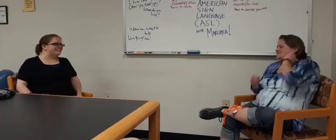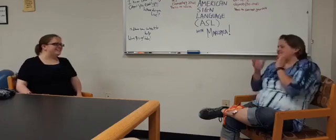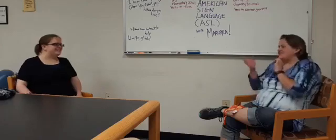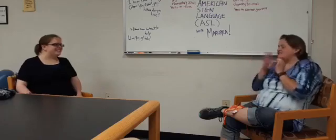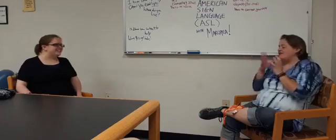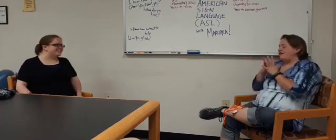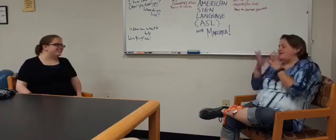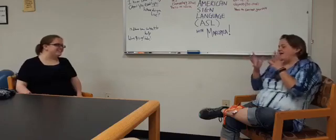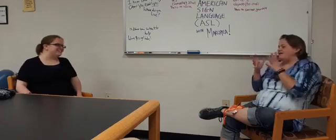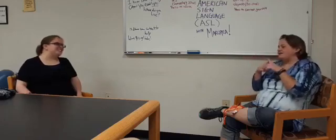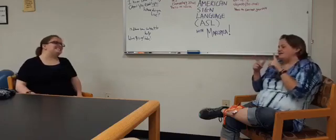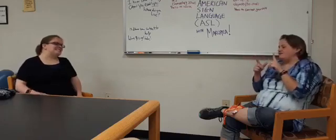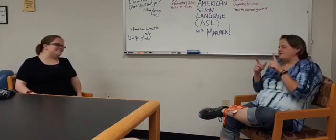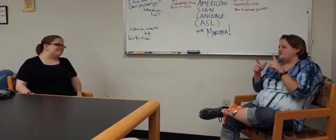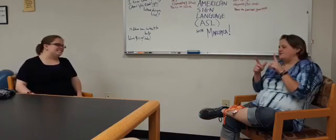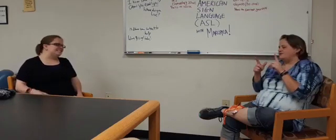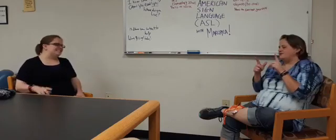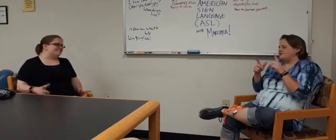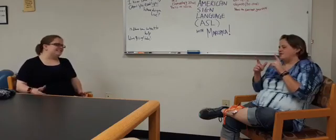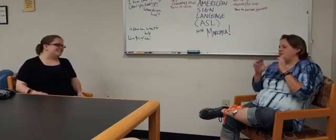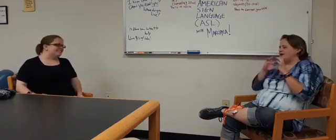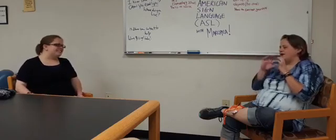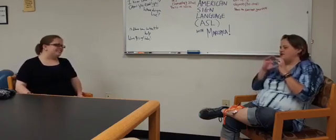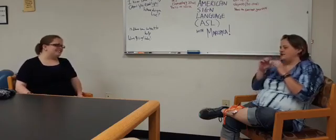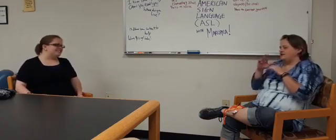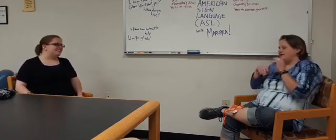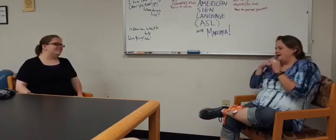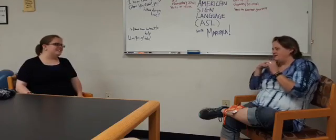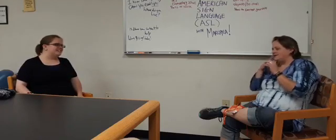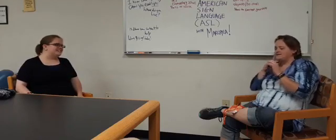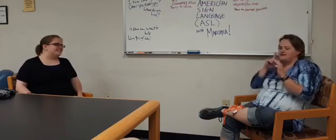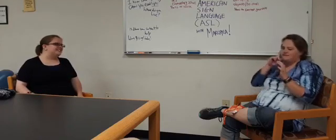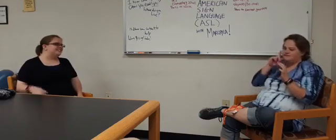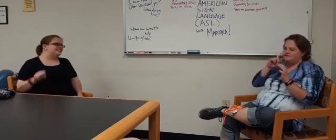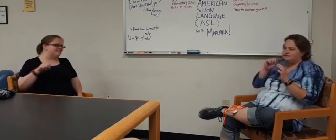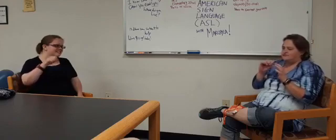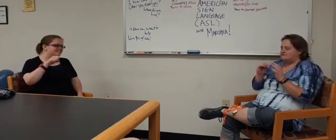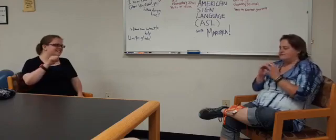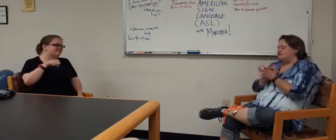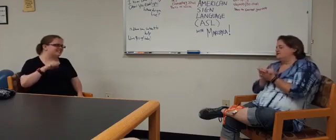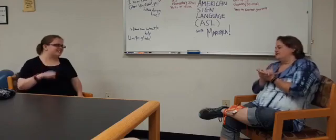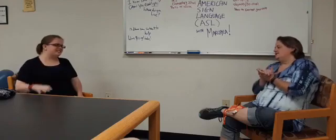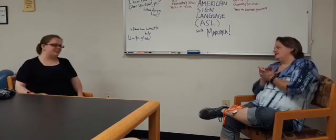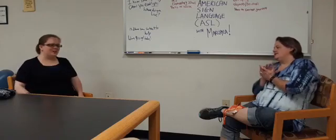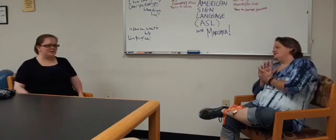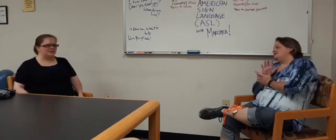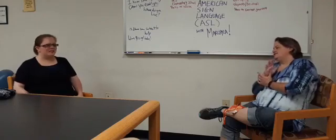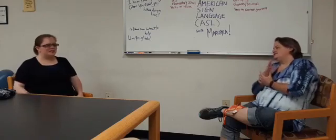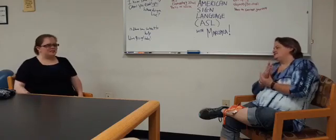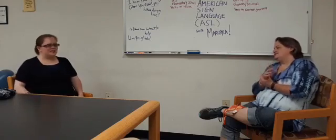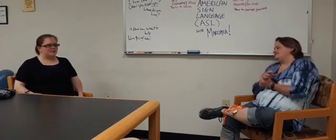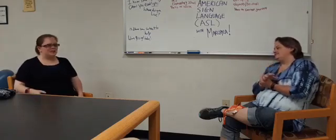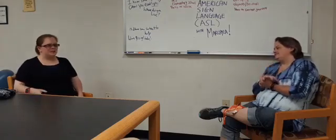There's a lot of different communication they hear that. So. Yes. So